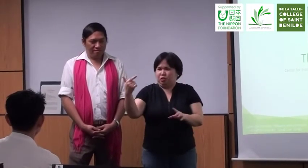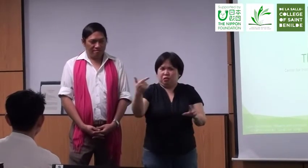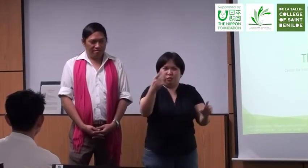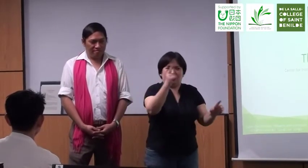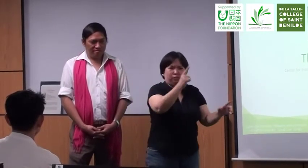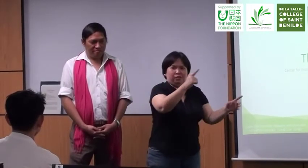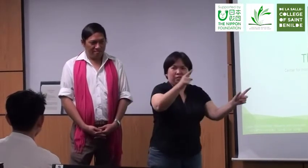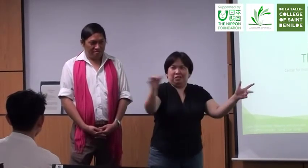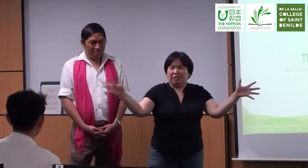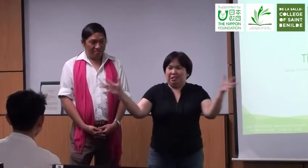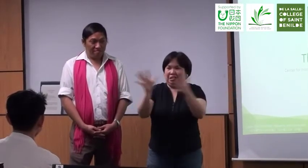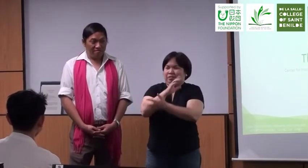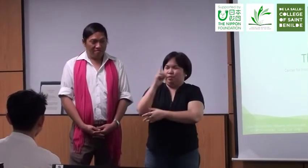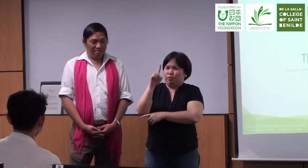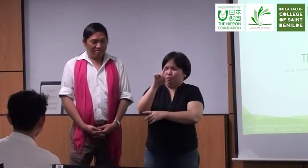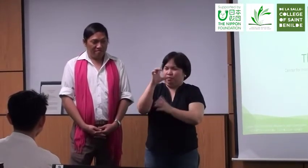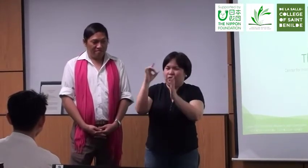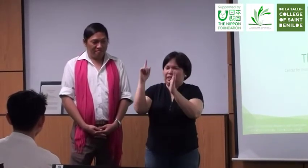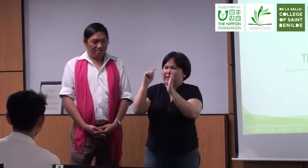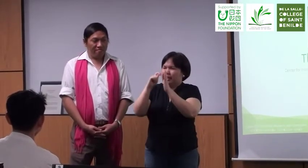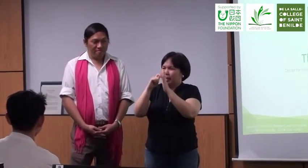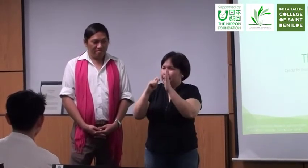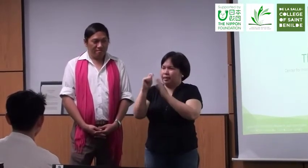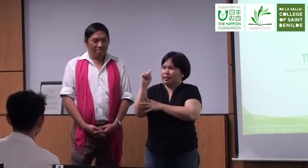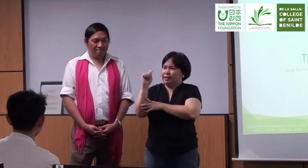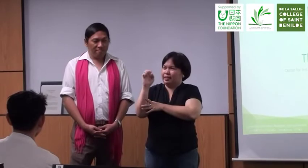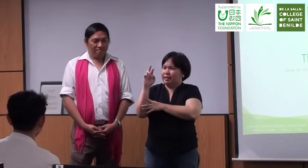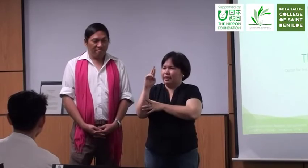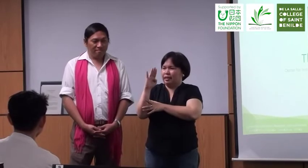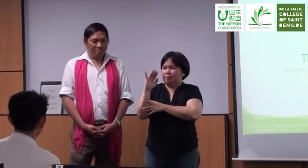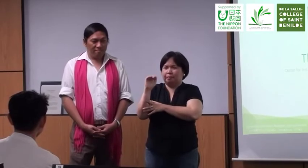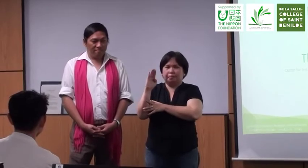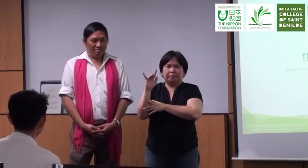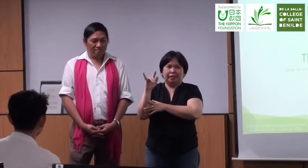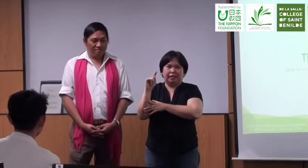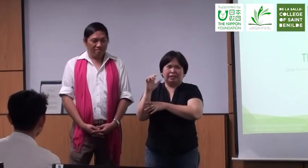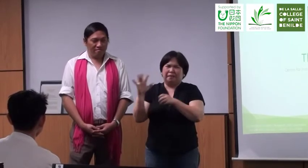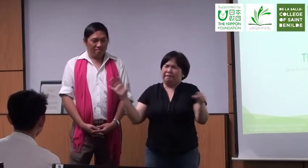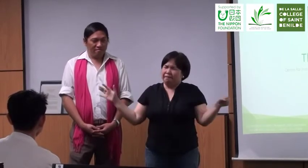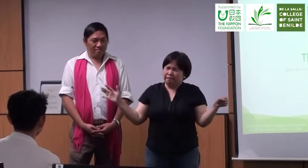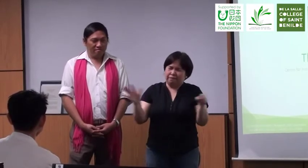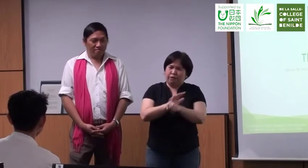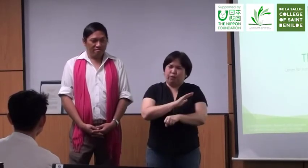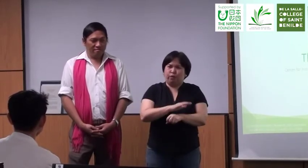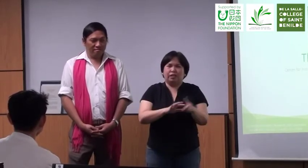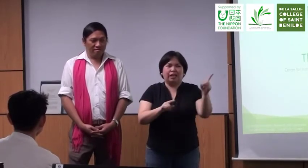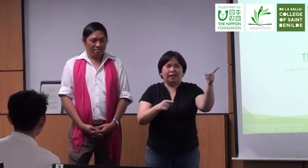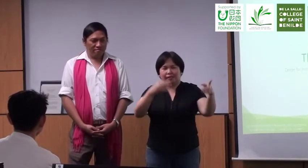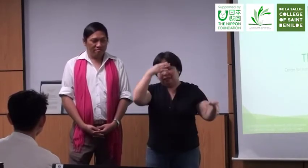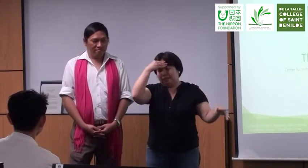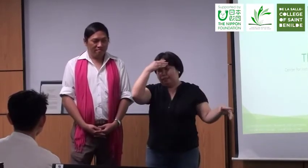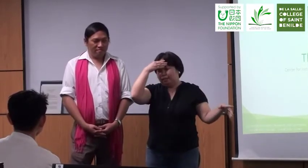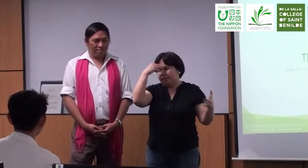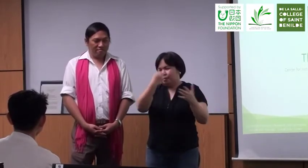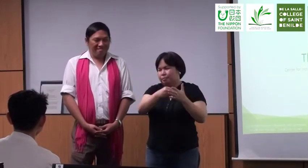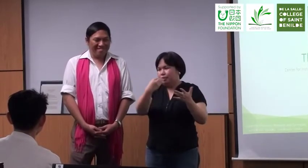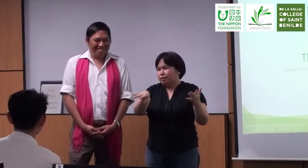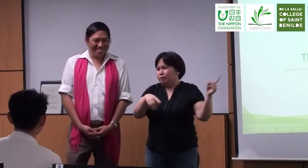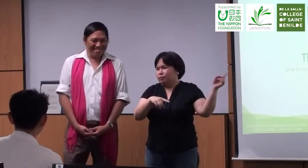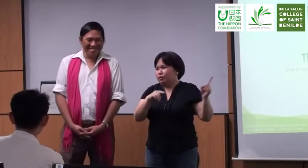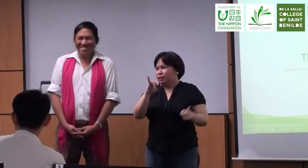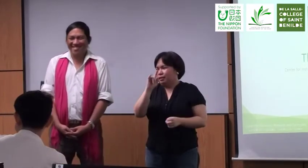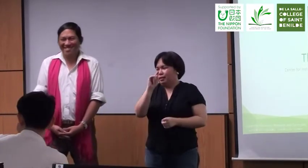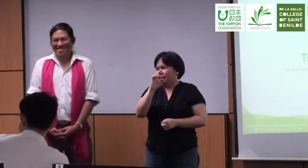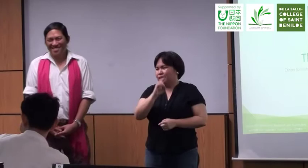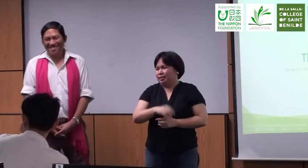per term, which is Expensive. yes, actually it's costly for the ITD.